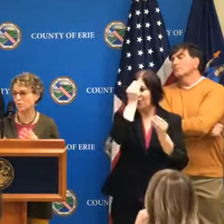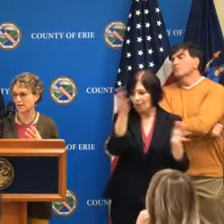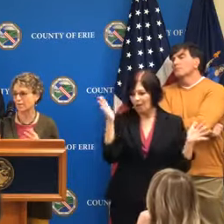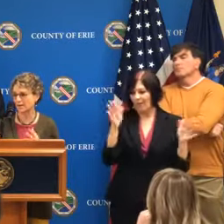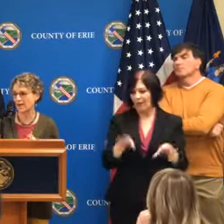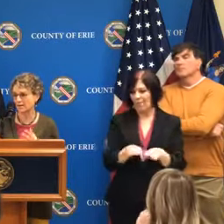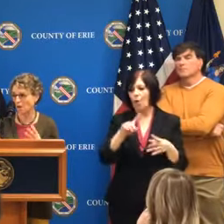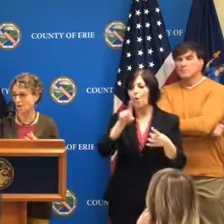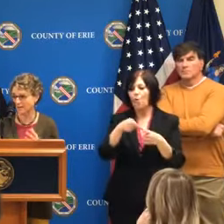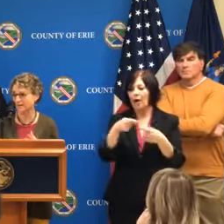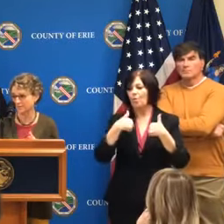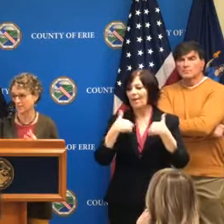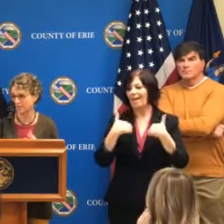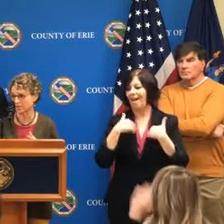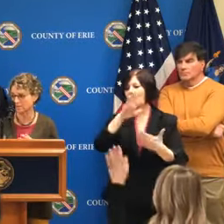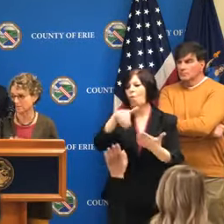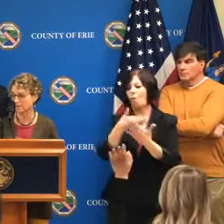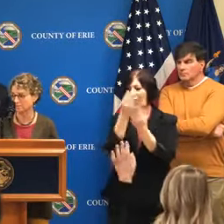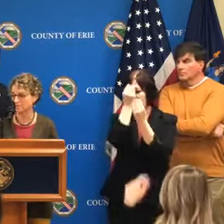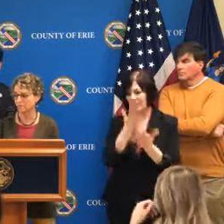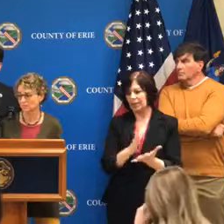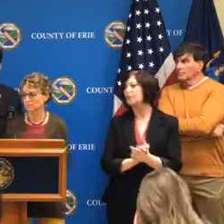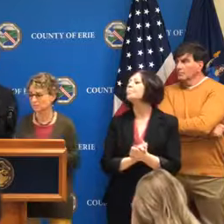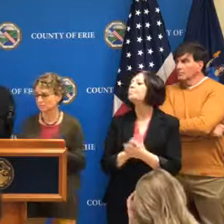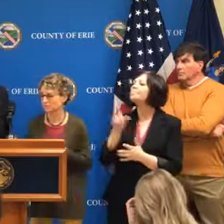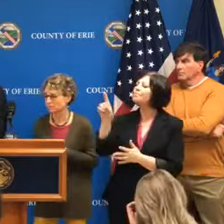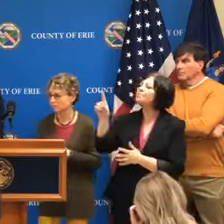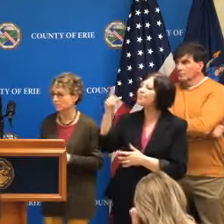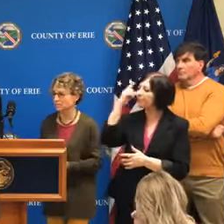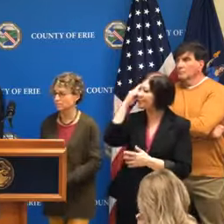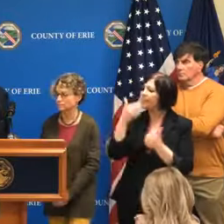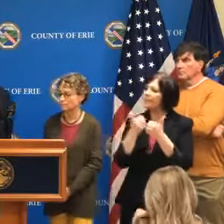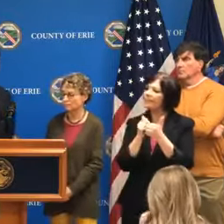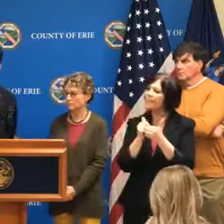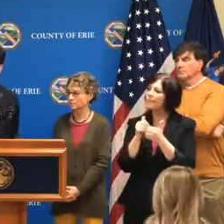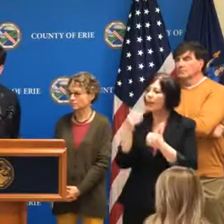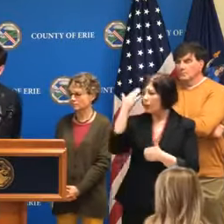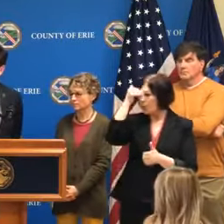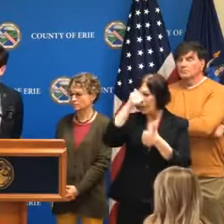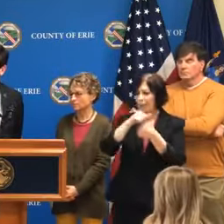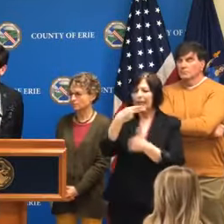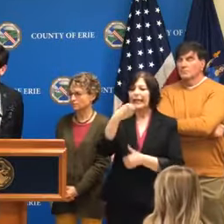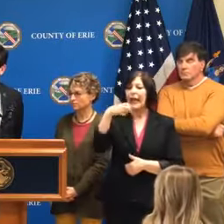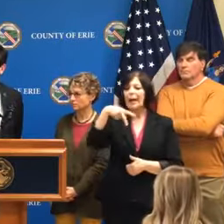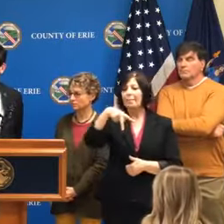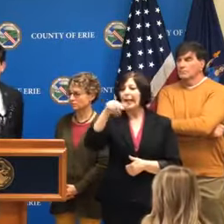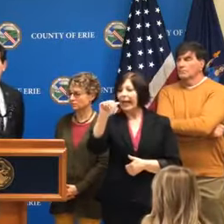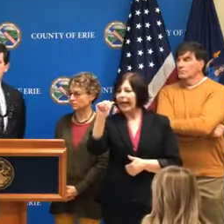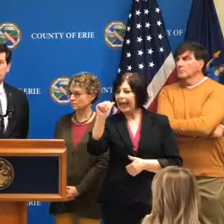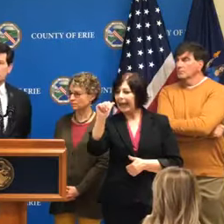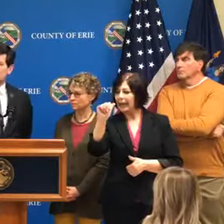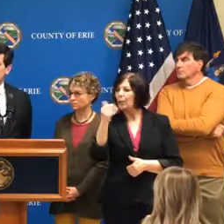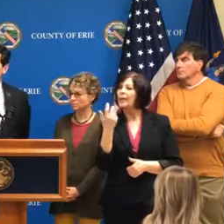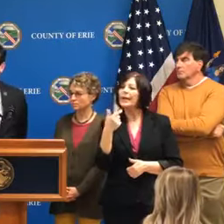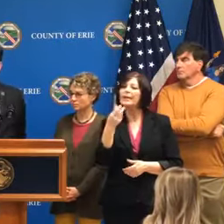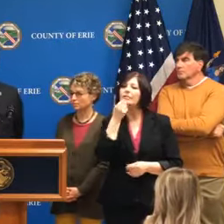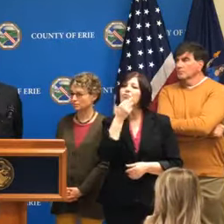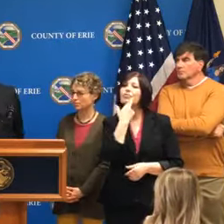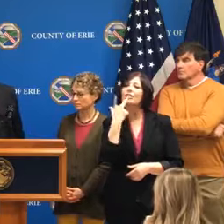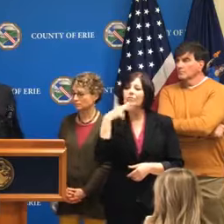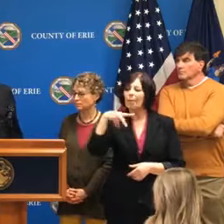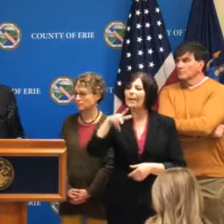public when we have all this information. I think you'd look at it as how we treat when we had Hep A with pizzerias,